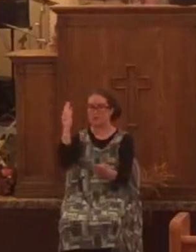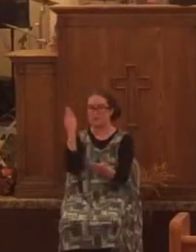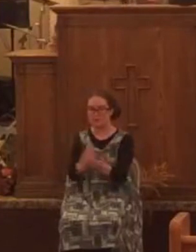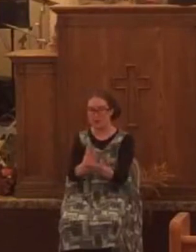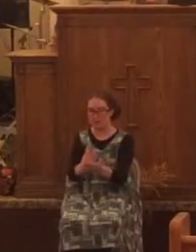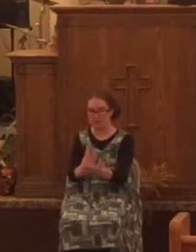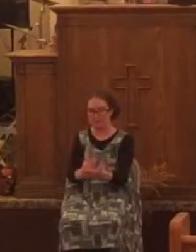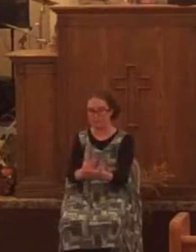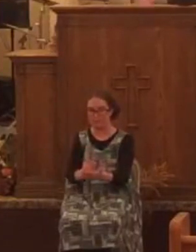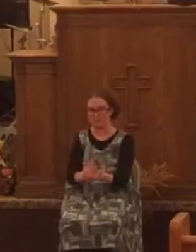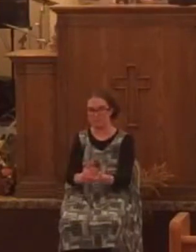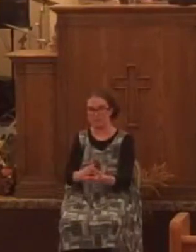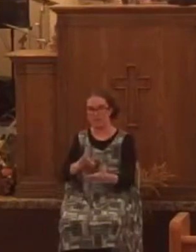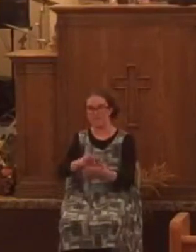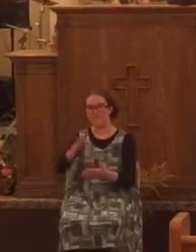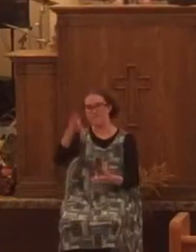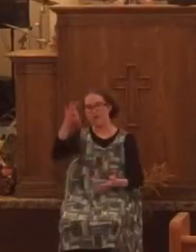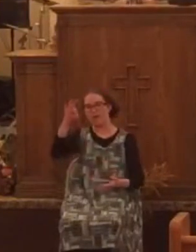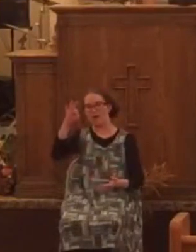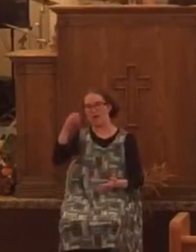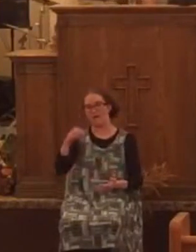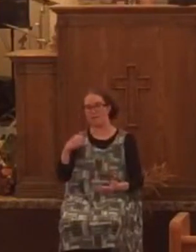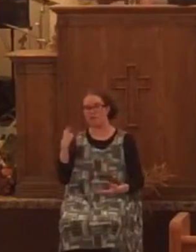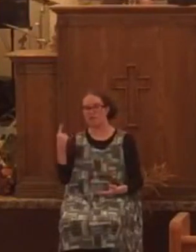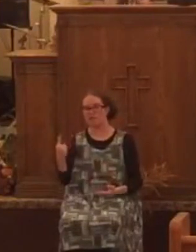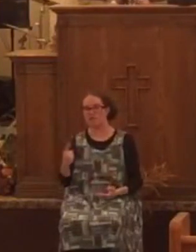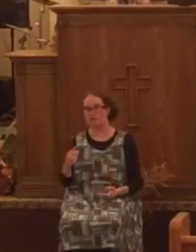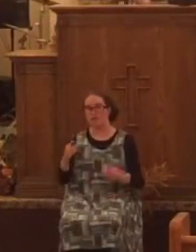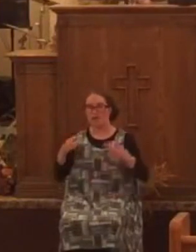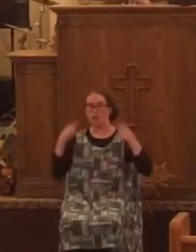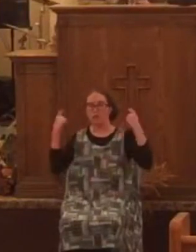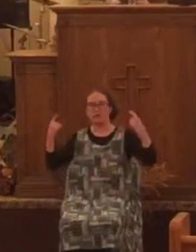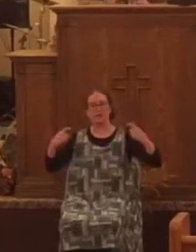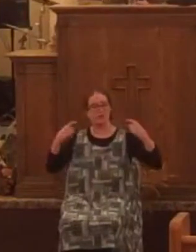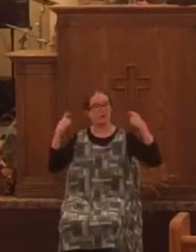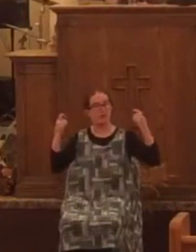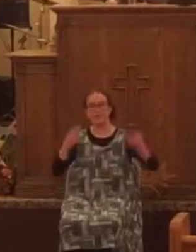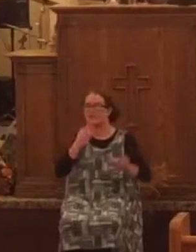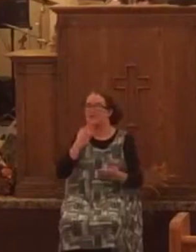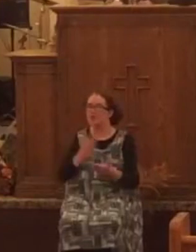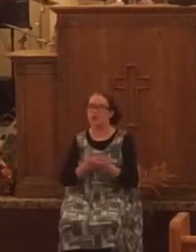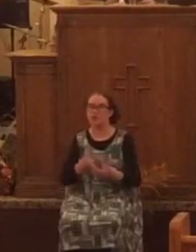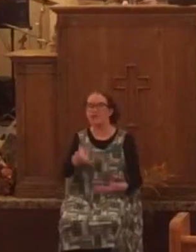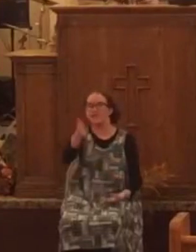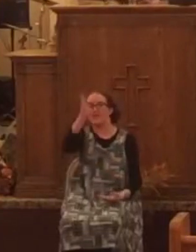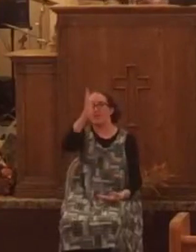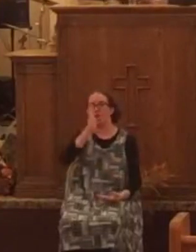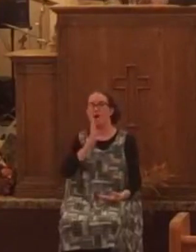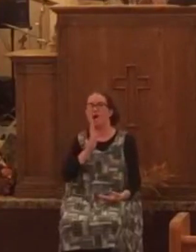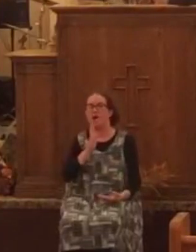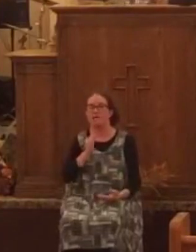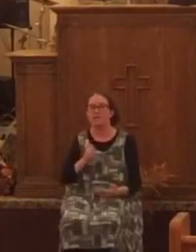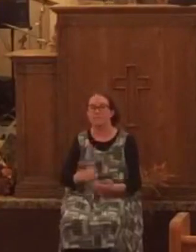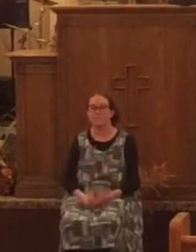conclusion. Amen. You got to find yourself. Amen. Rejoicing in the goodness of God.